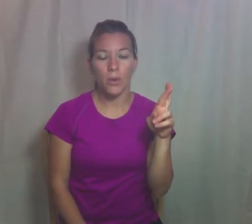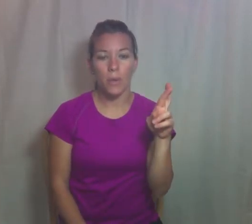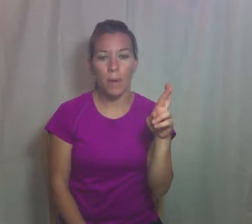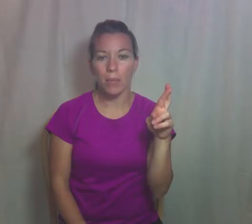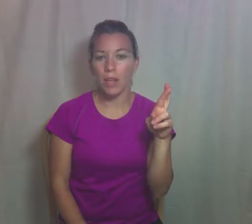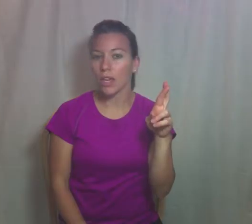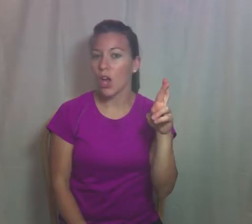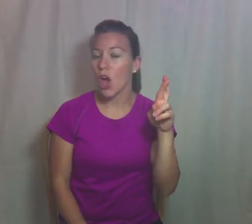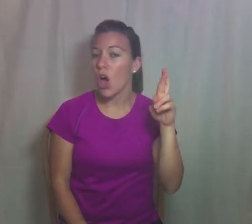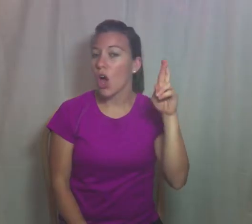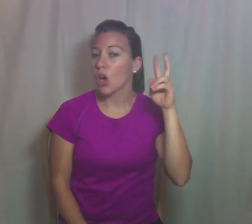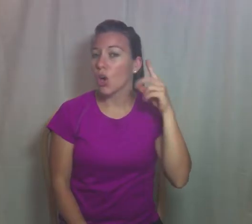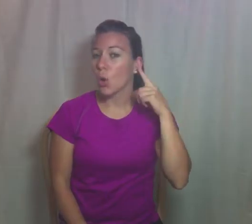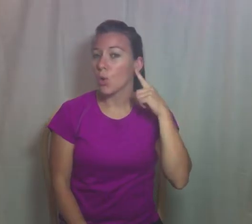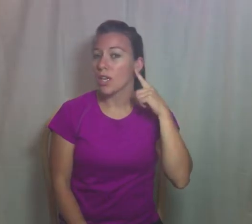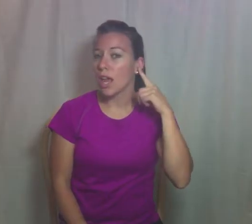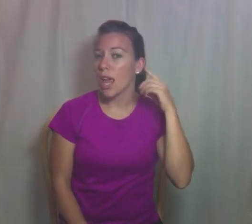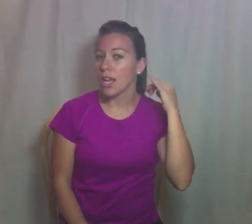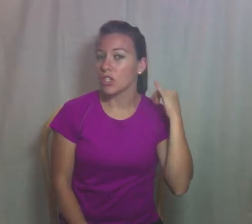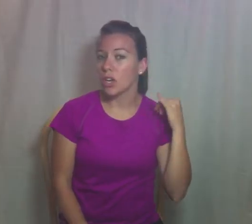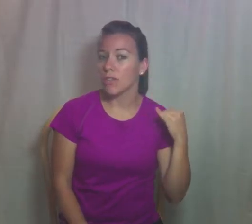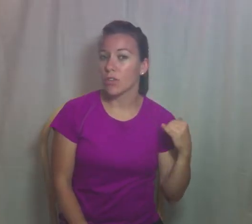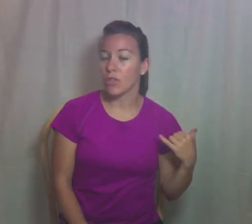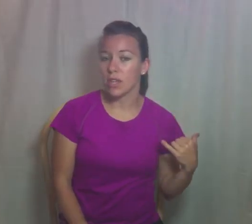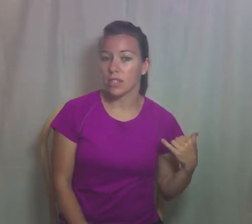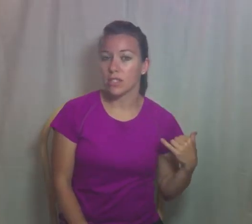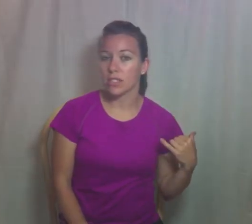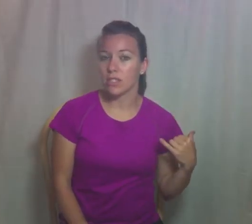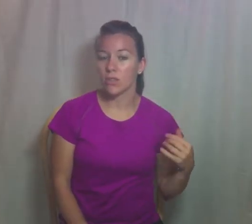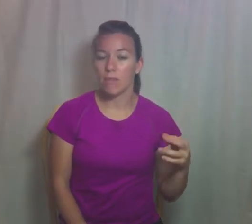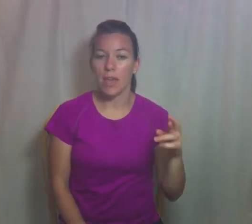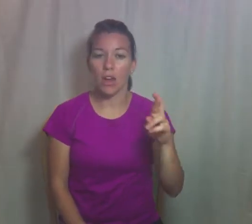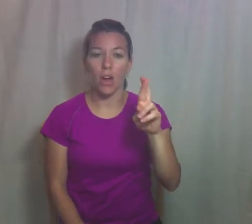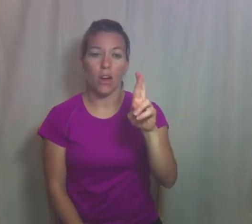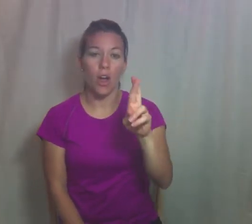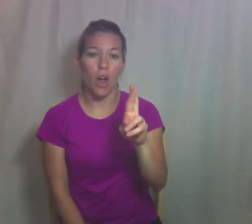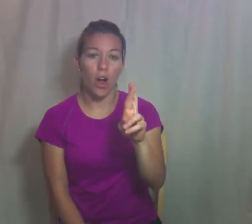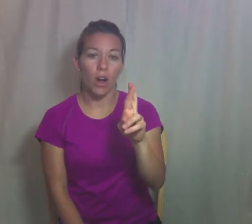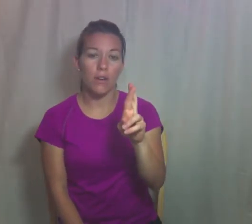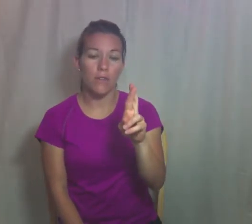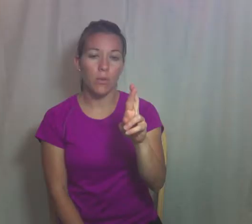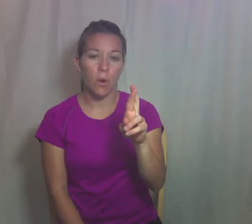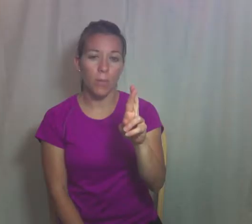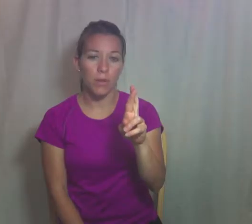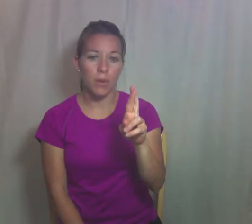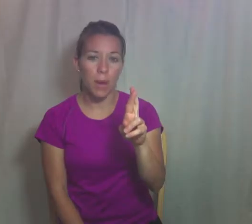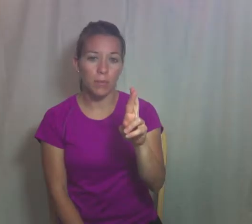Republic, golden age of Greece. So we make our R for Roman Republic,